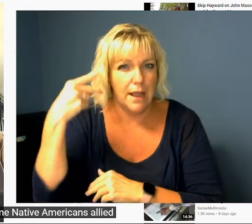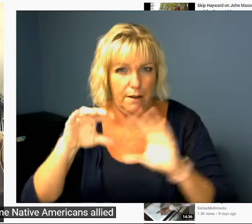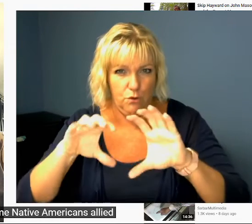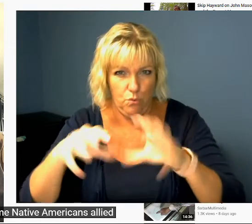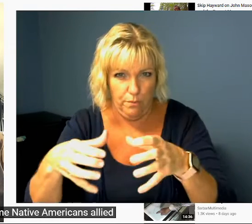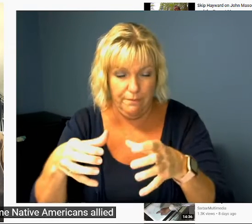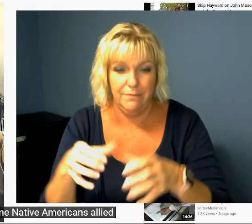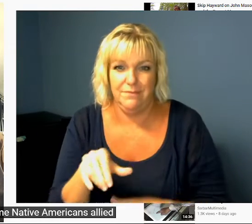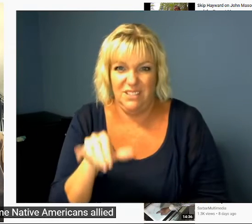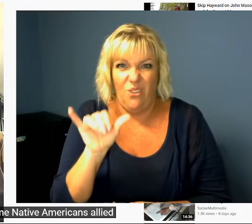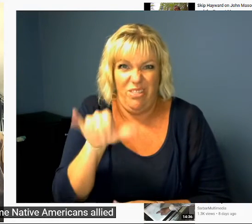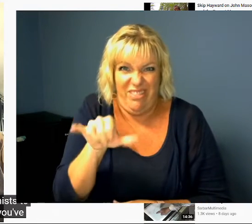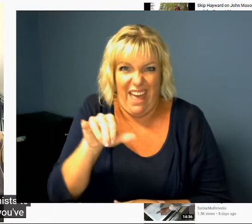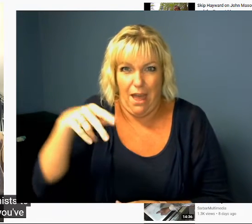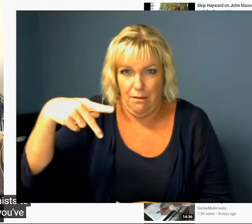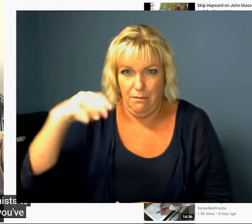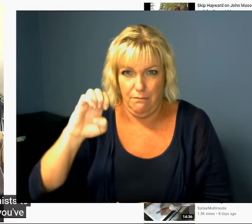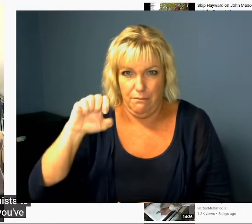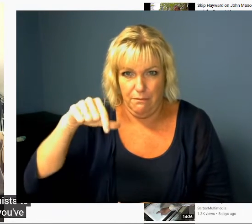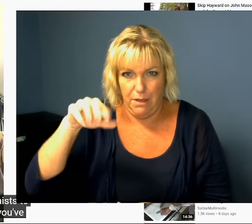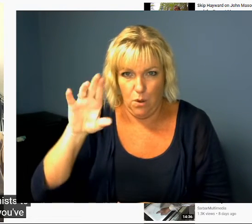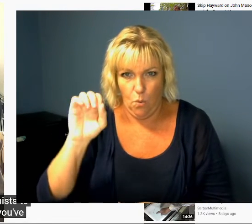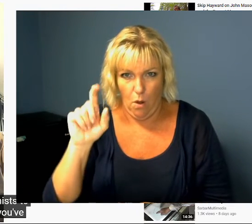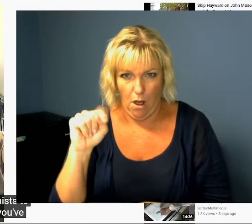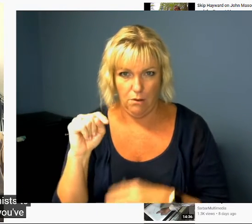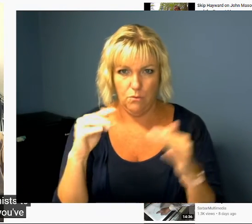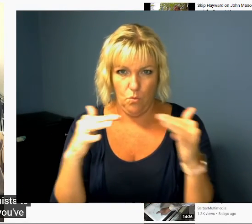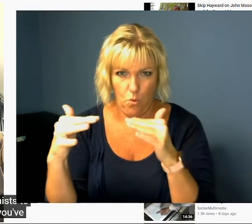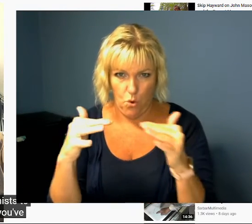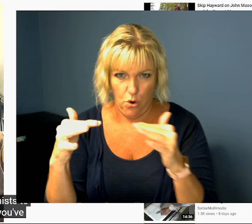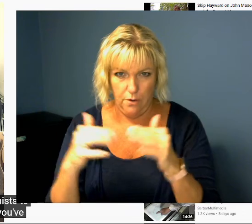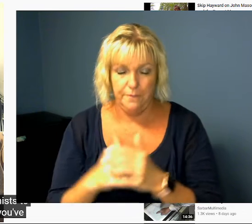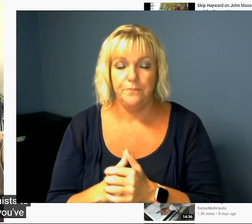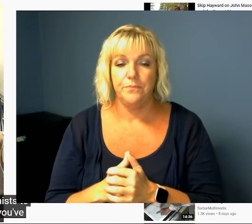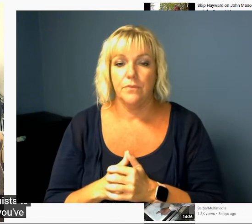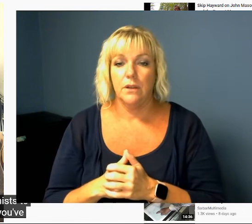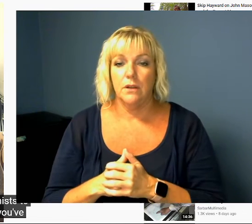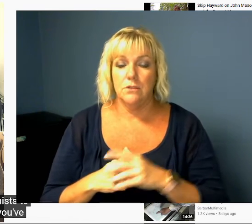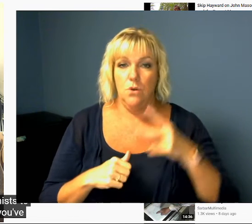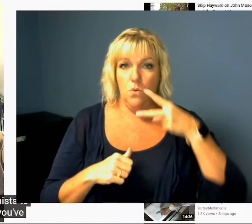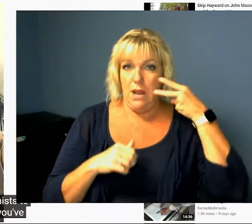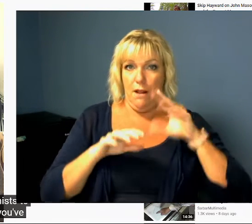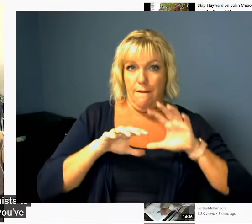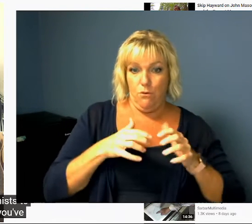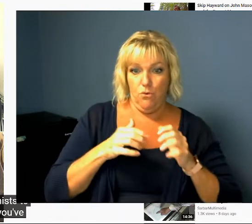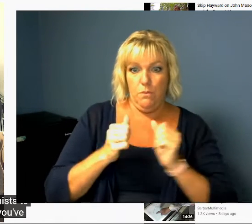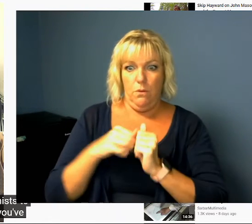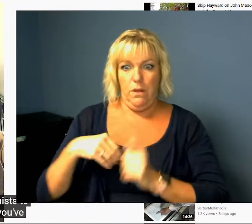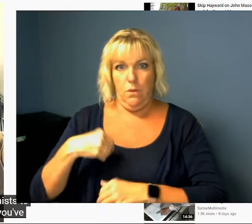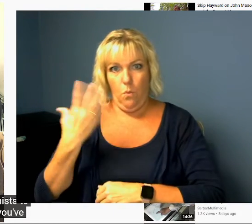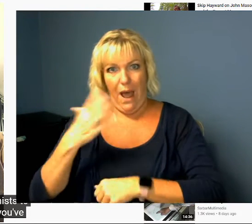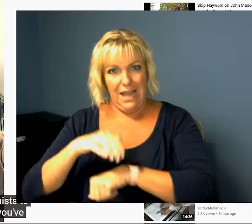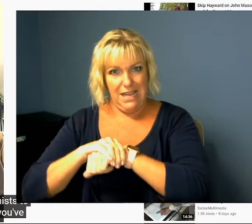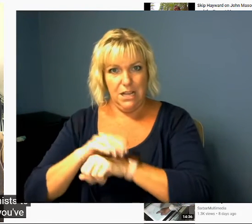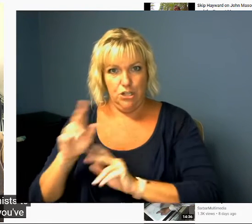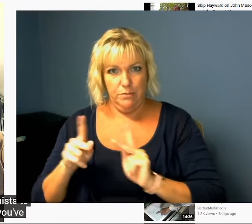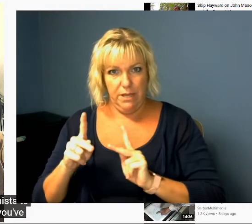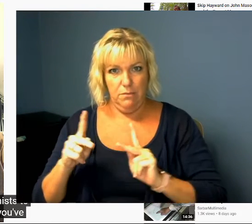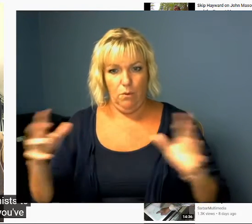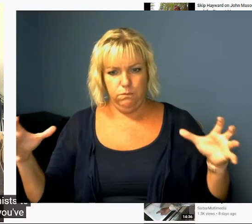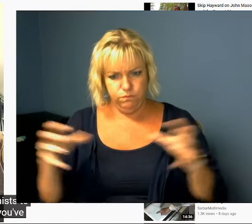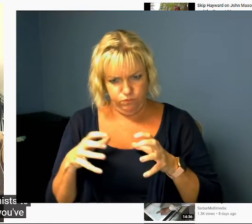Pequot War, some Native Americans ally themselves with the English colonists to fight against the